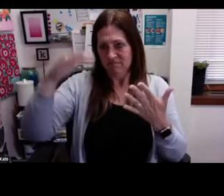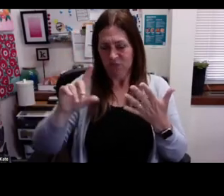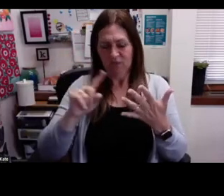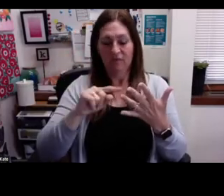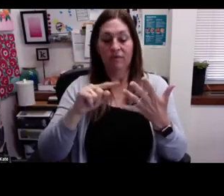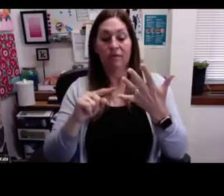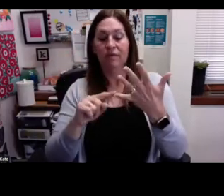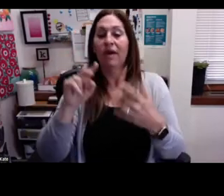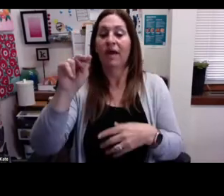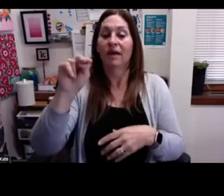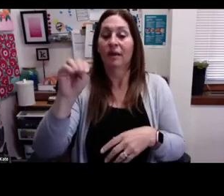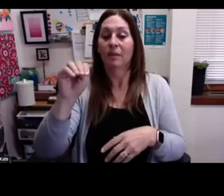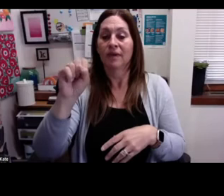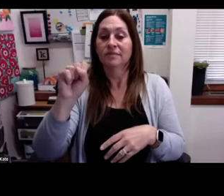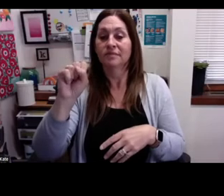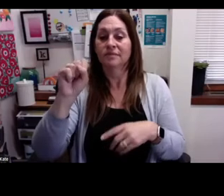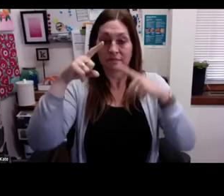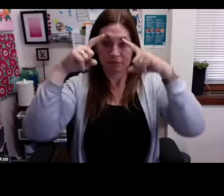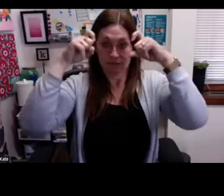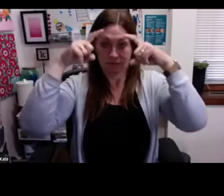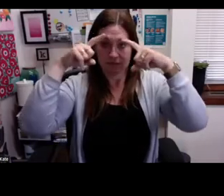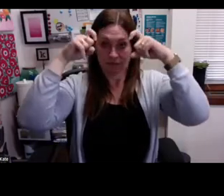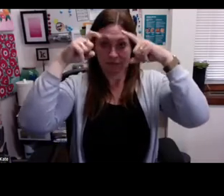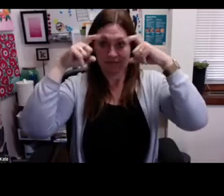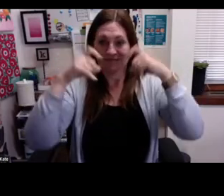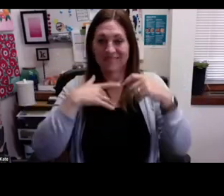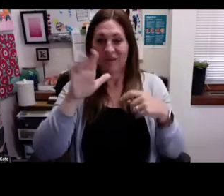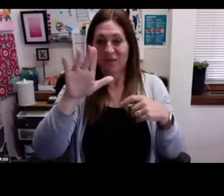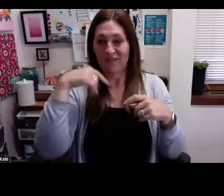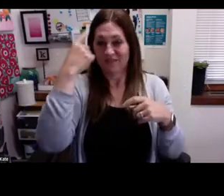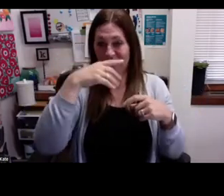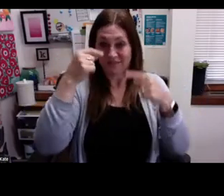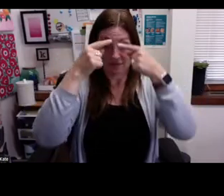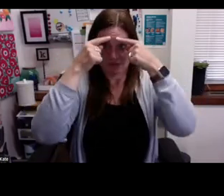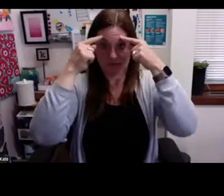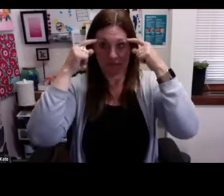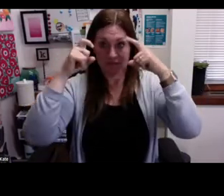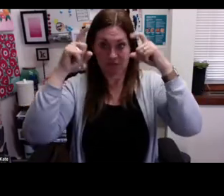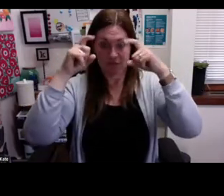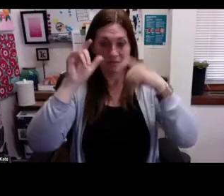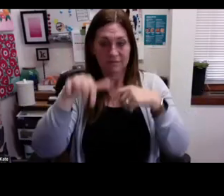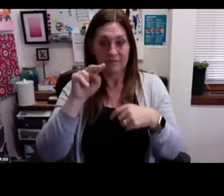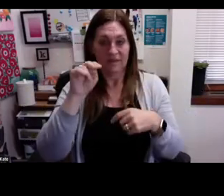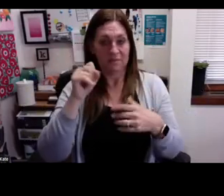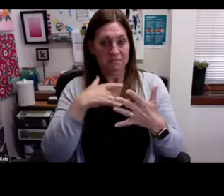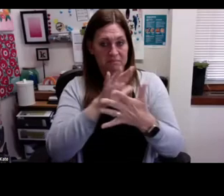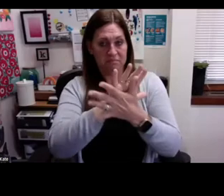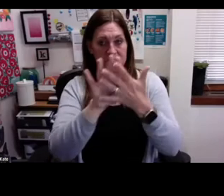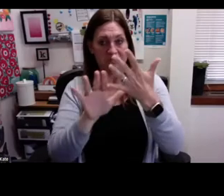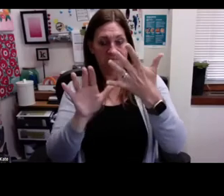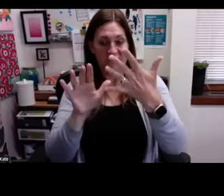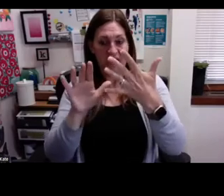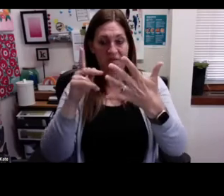So, you know, that's where you put your hand, and then non-manual markers. That's like your facial expressions,